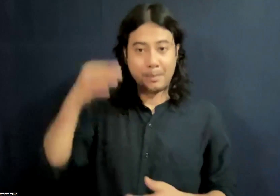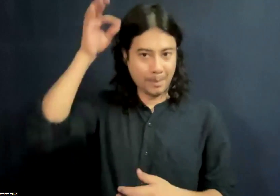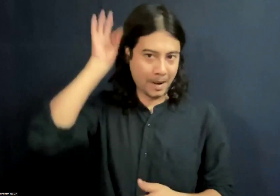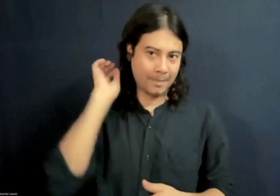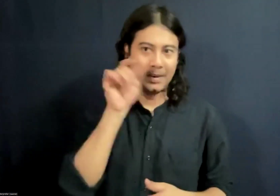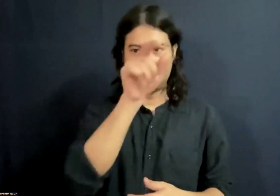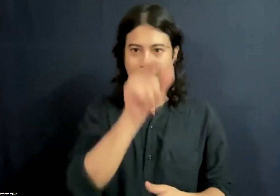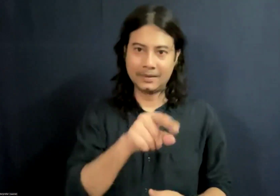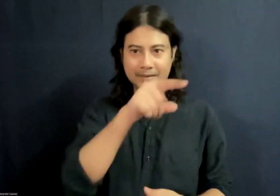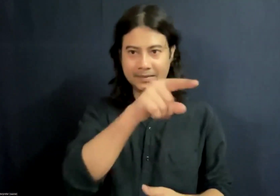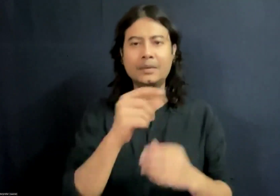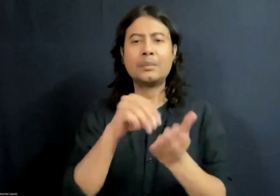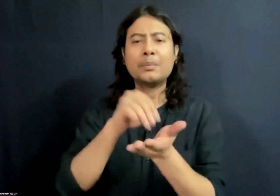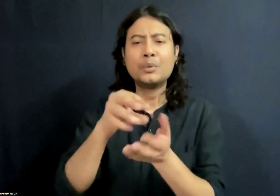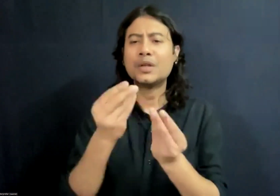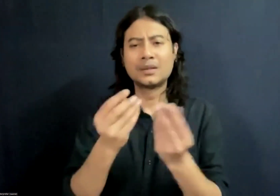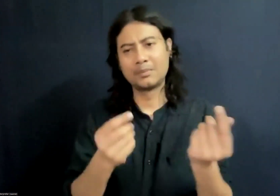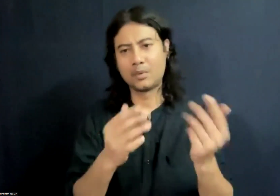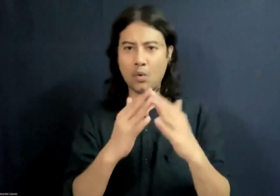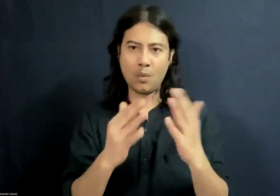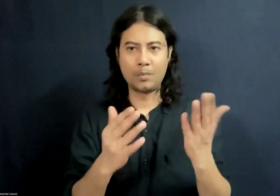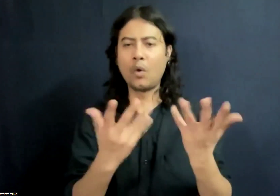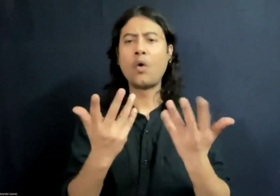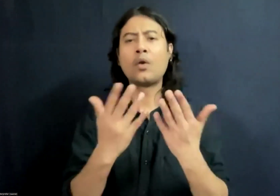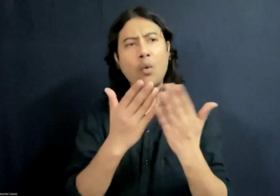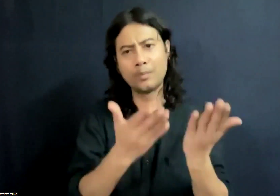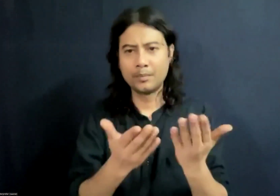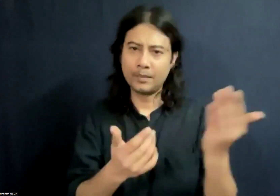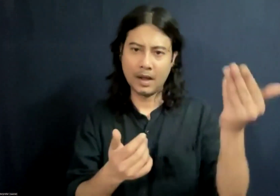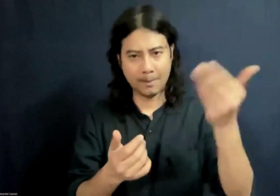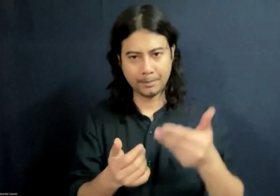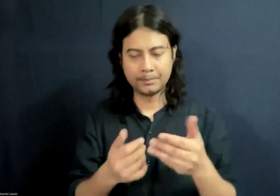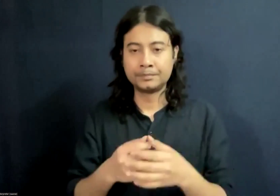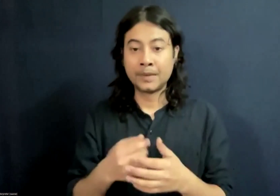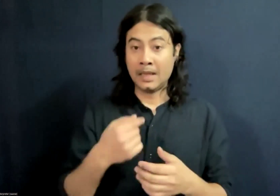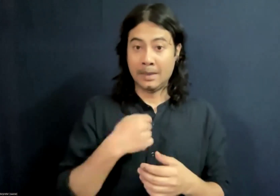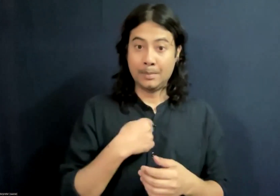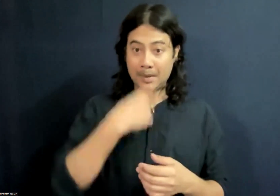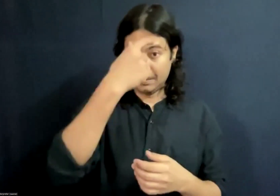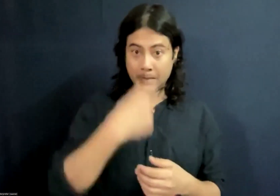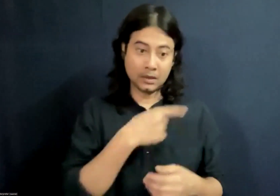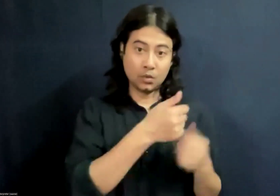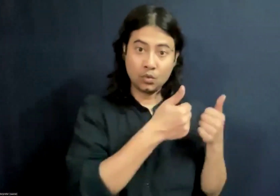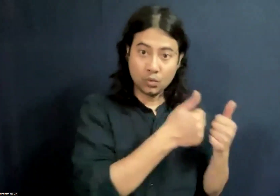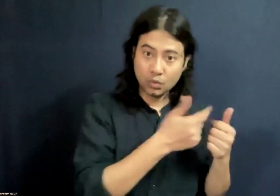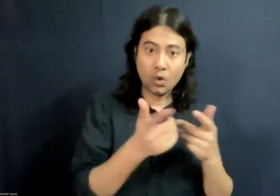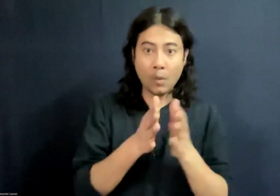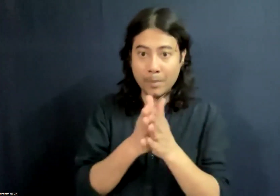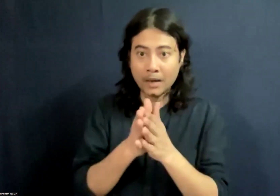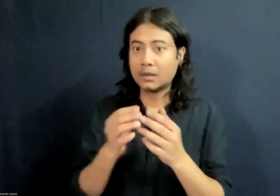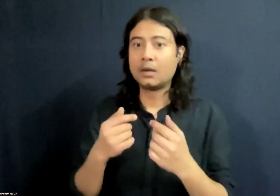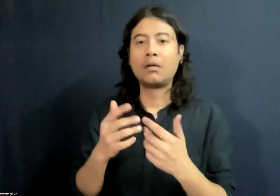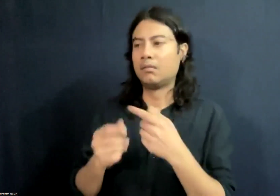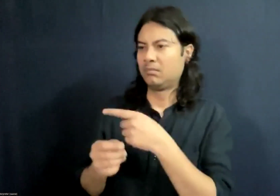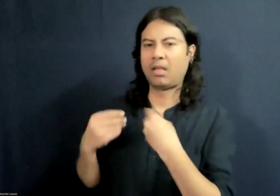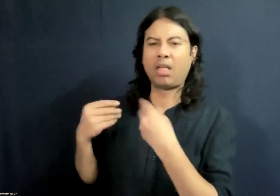ignorance. So I'll open the door. I will I will make a frown,